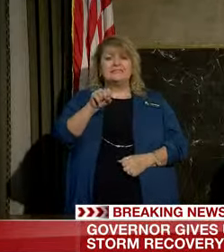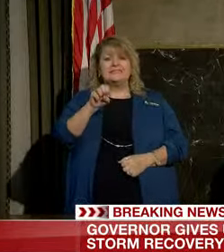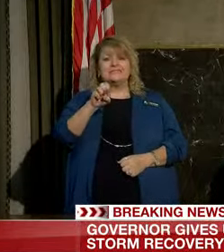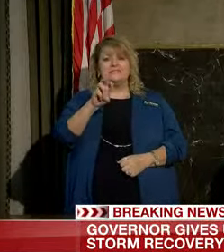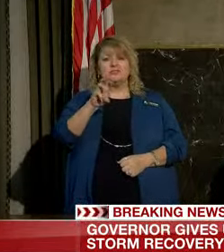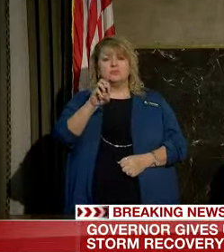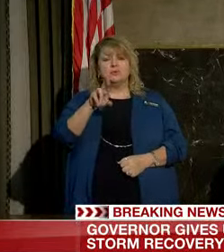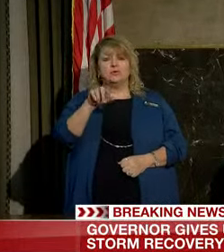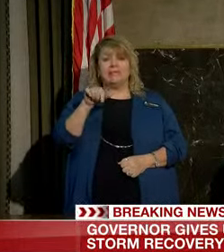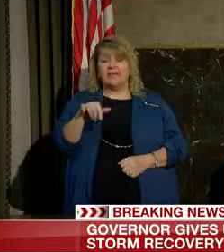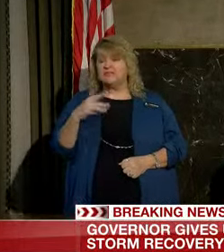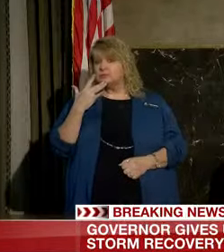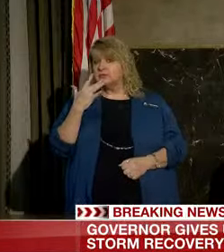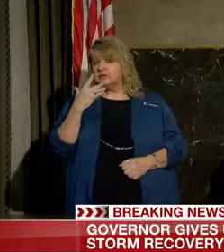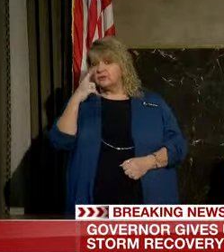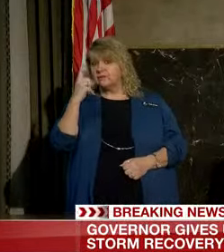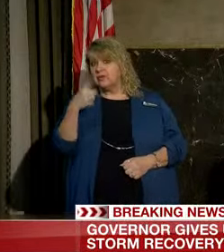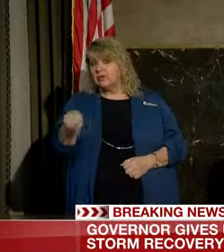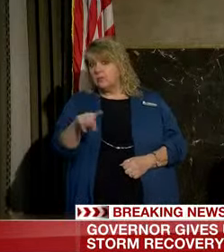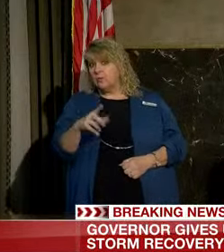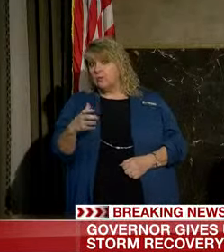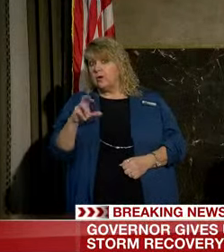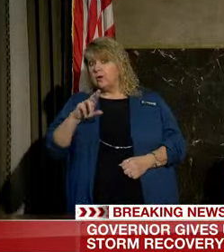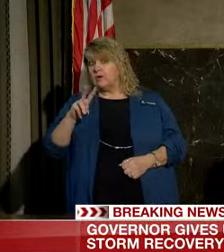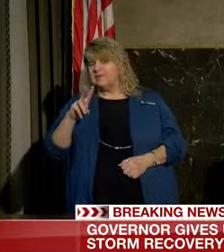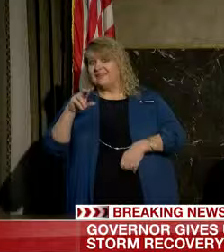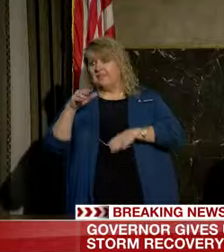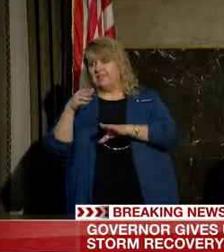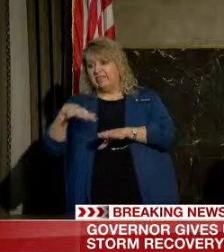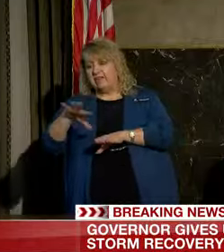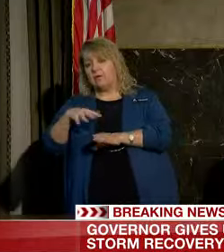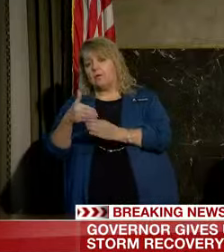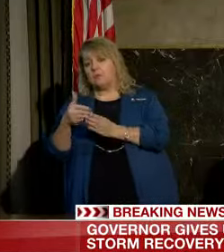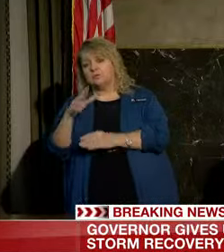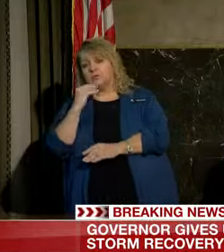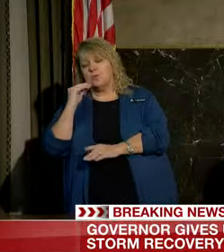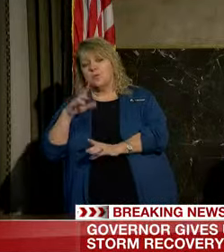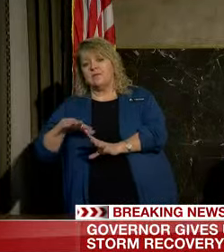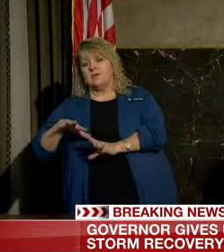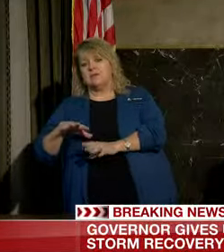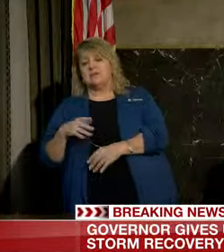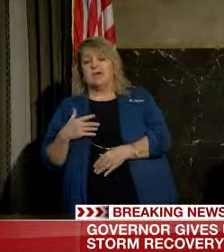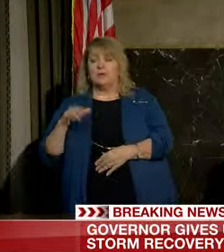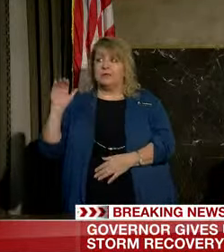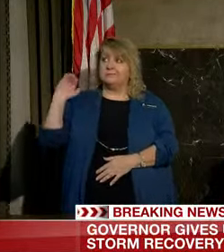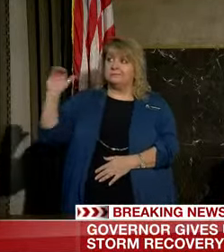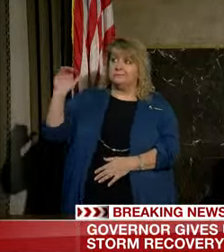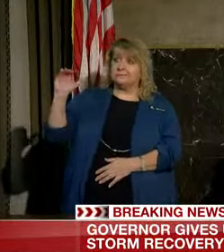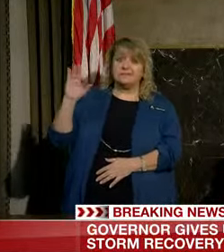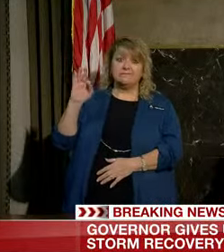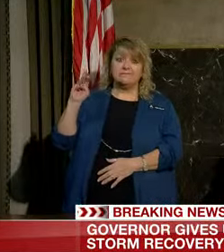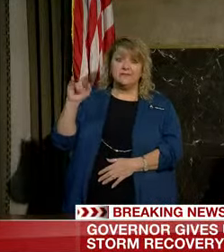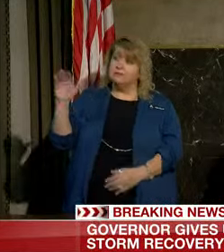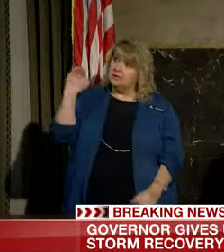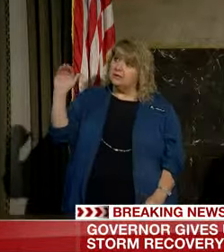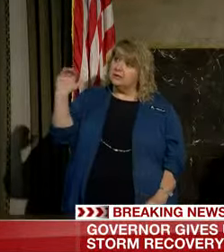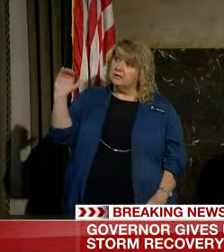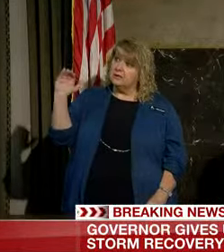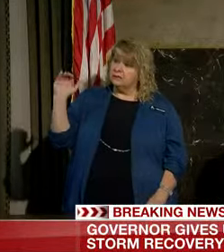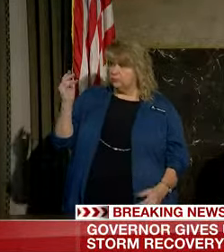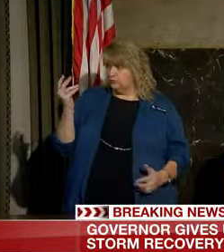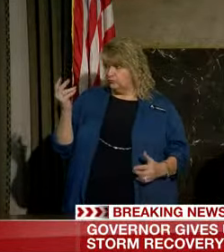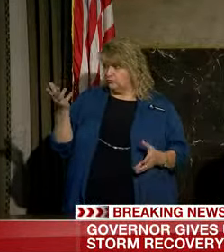for most of these individuals. Now, we continue to press FEMA every single day for them